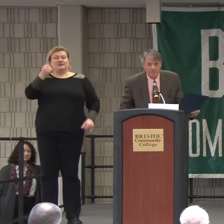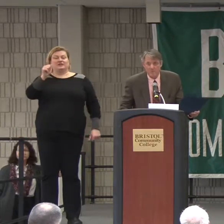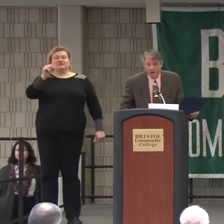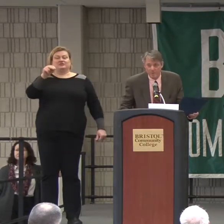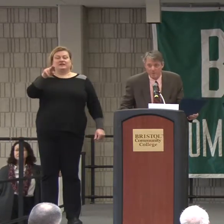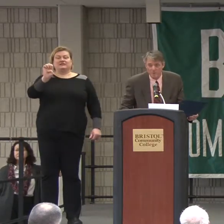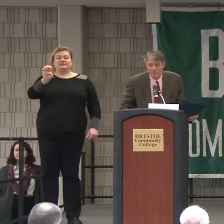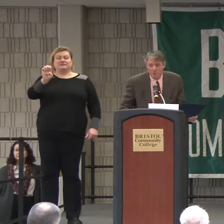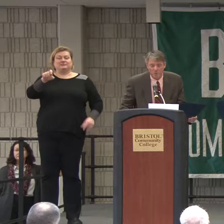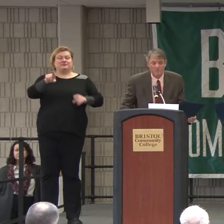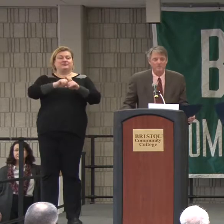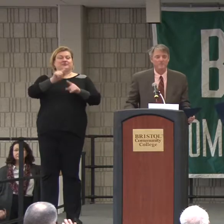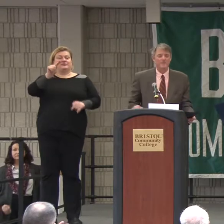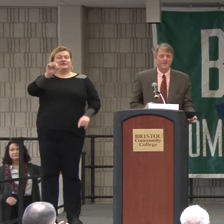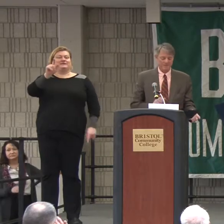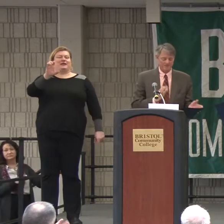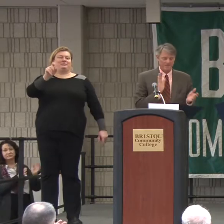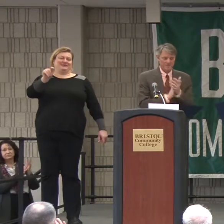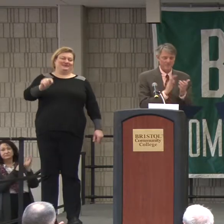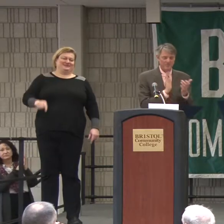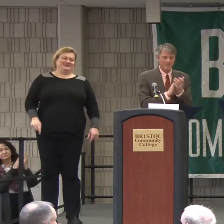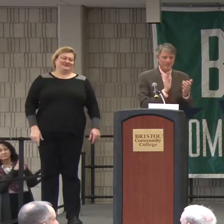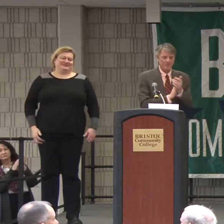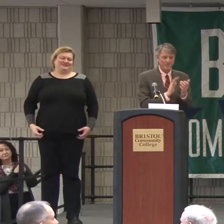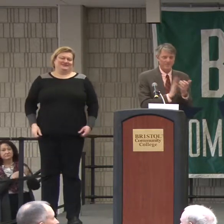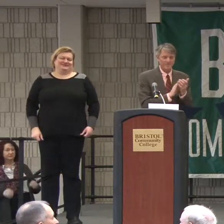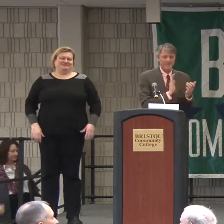Swenson from the Talbot Middle School.